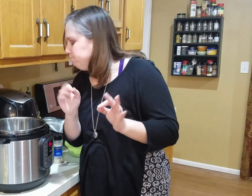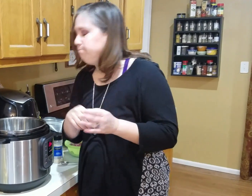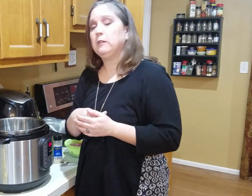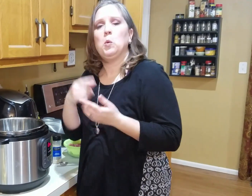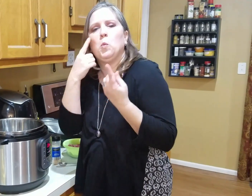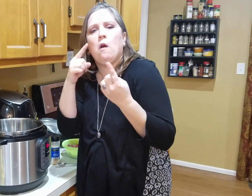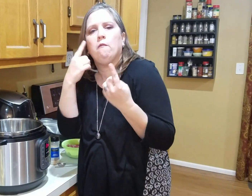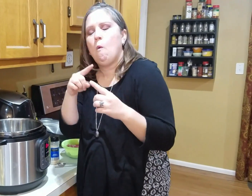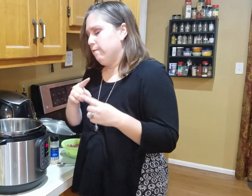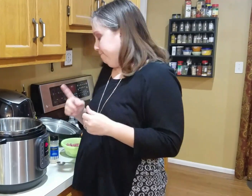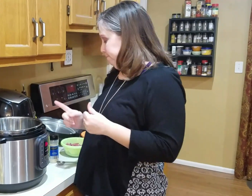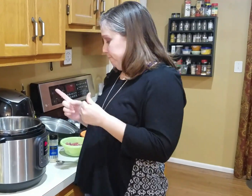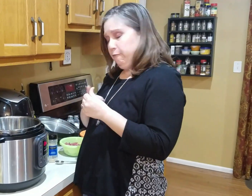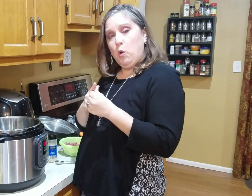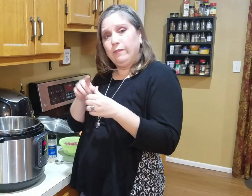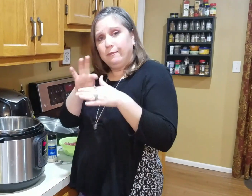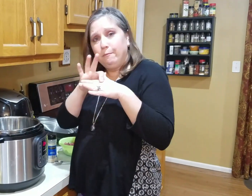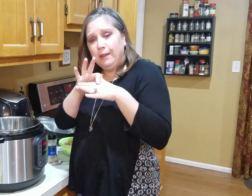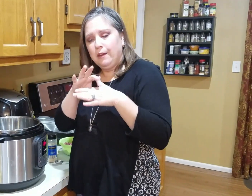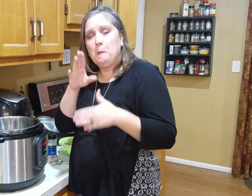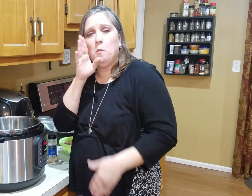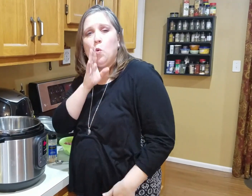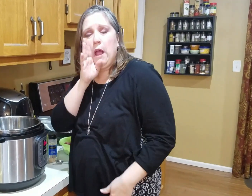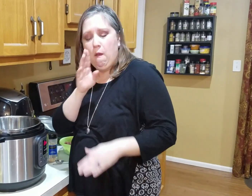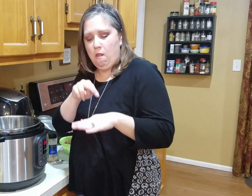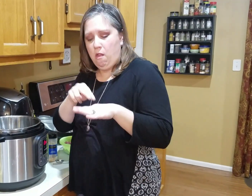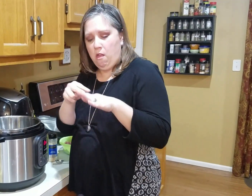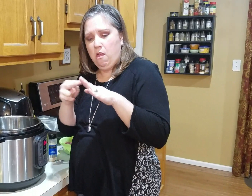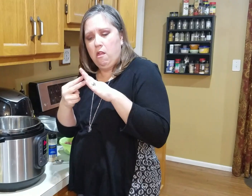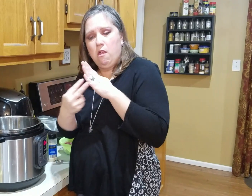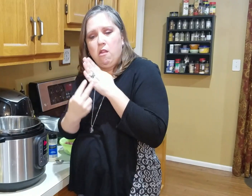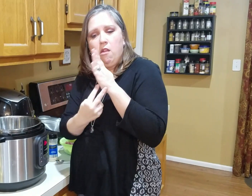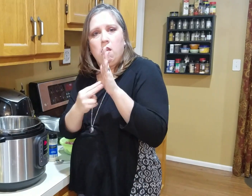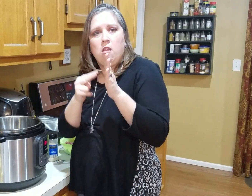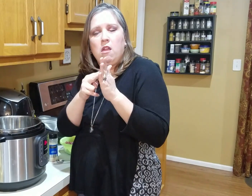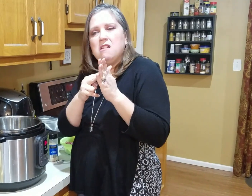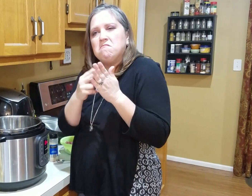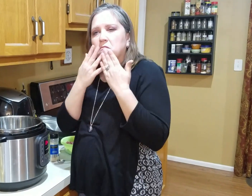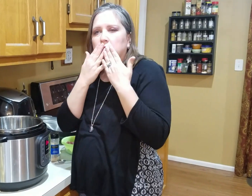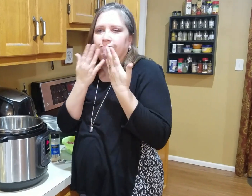Whatever looks good to you is perfect. I need the oil basically so that I can brown the meat on all sides.